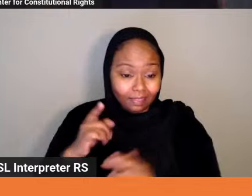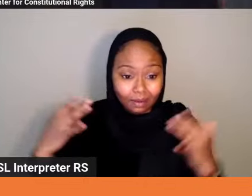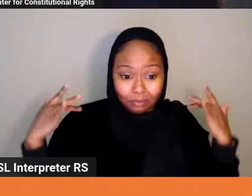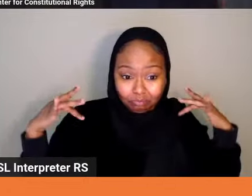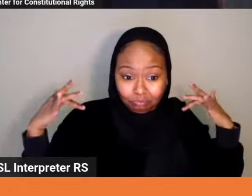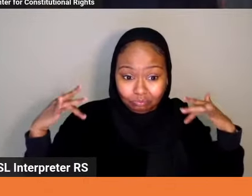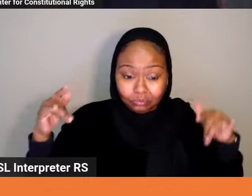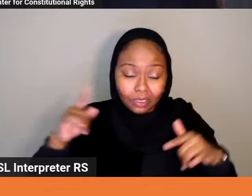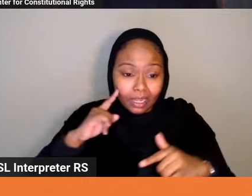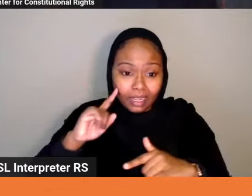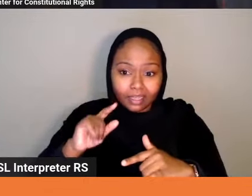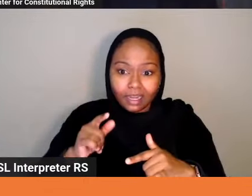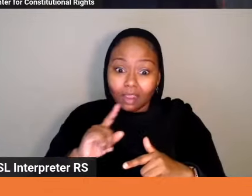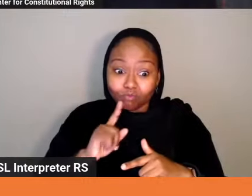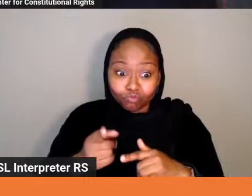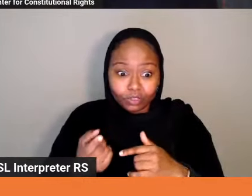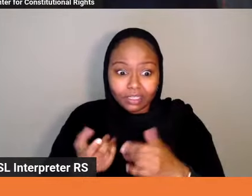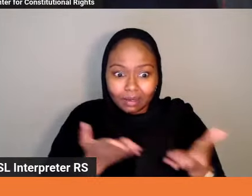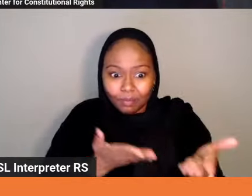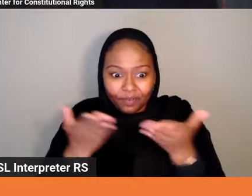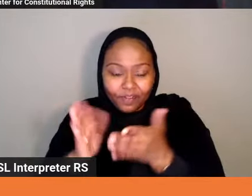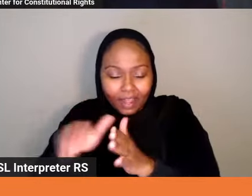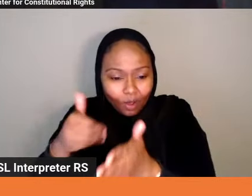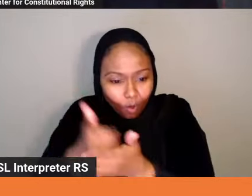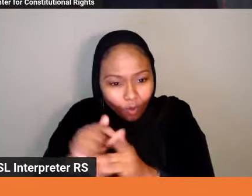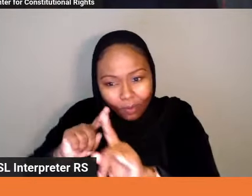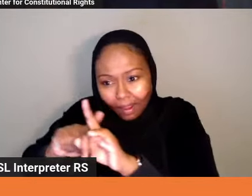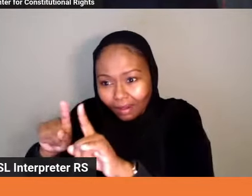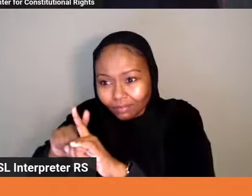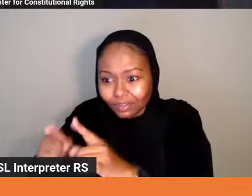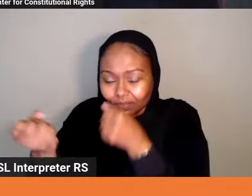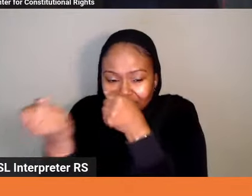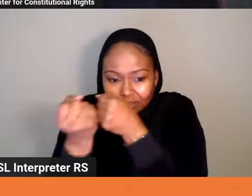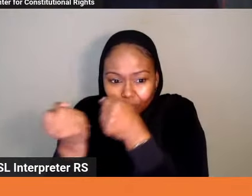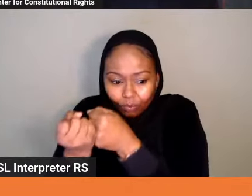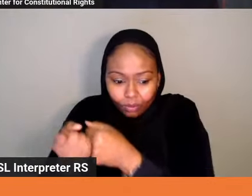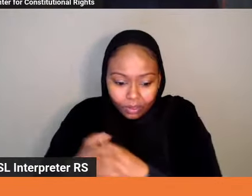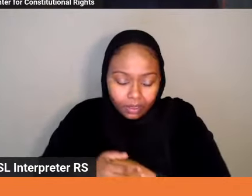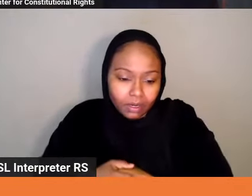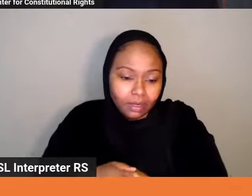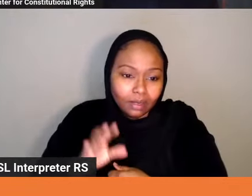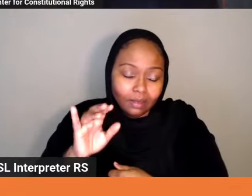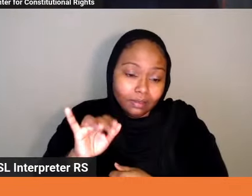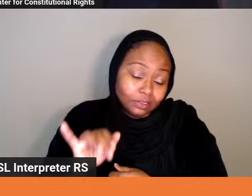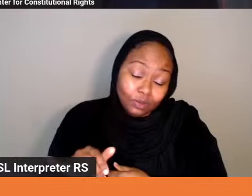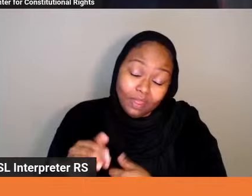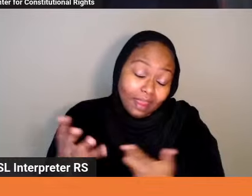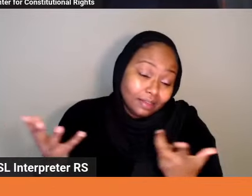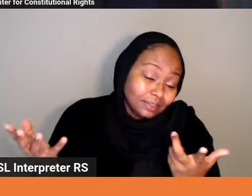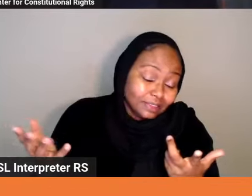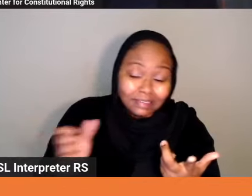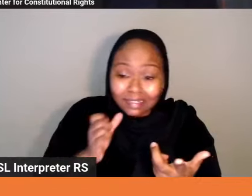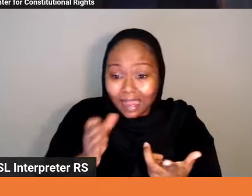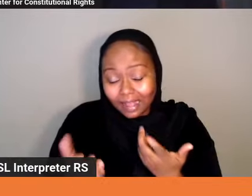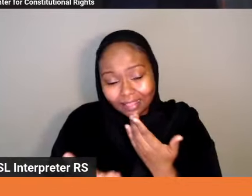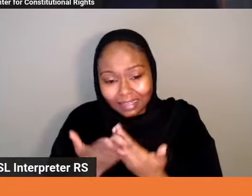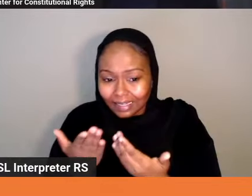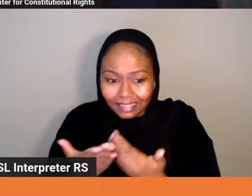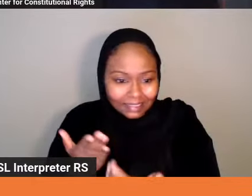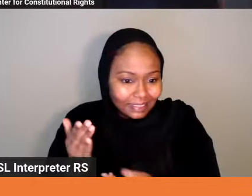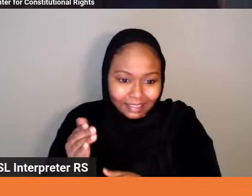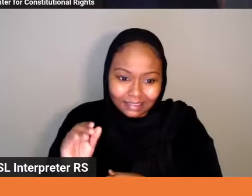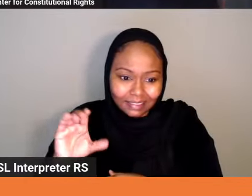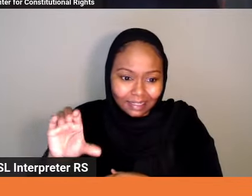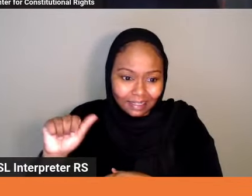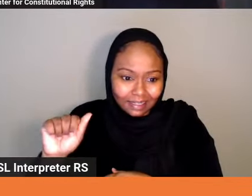all kinds of military, financial, and diplomatic support. Now, that is maybe not the easiest case to bring,